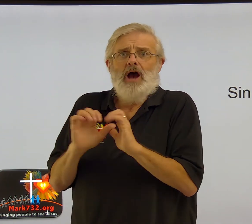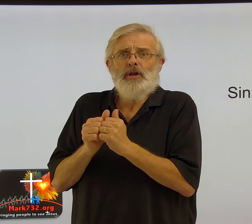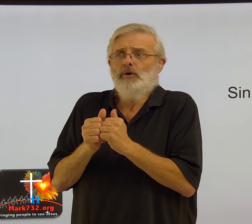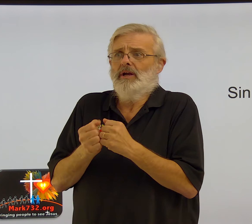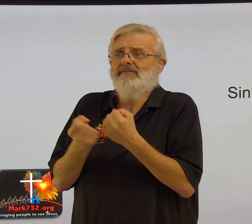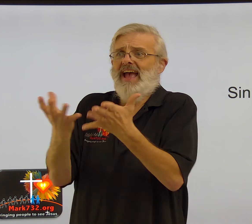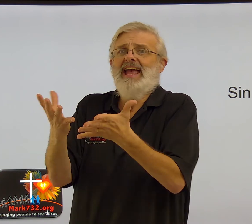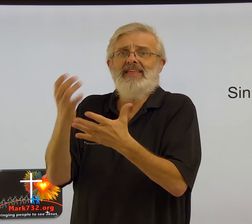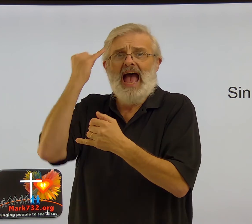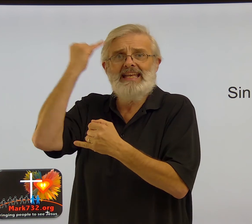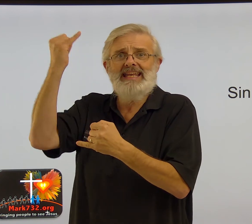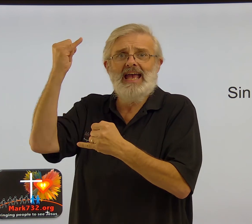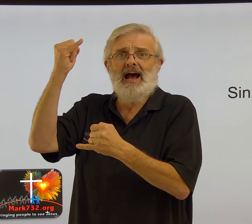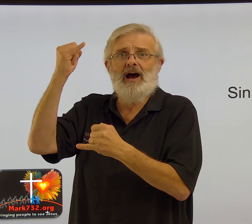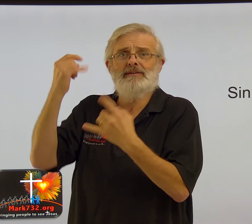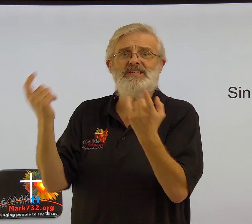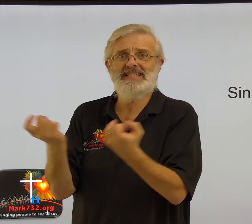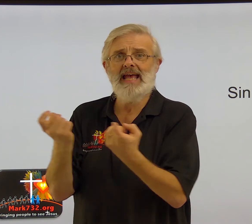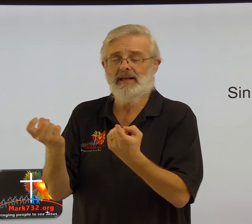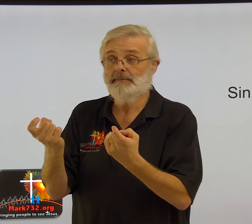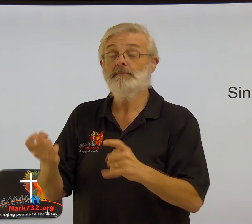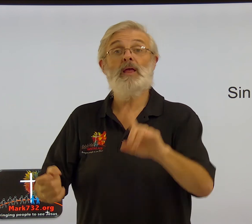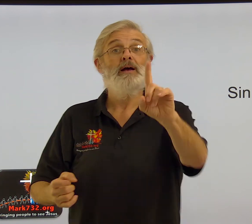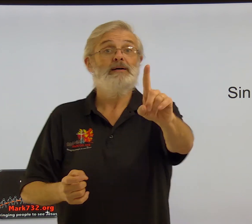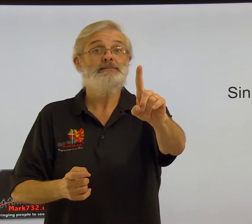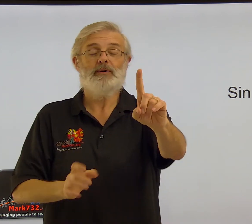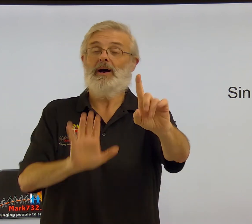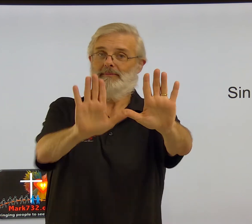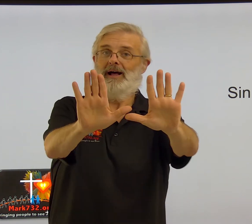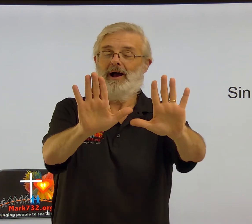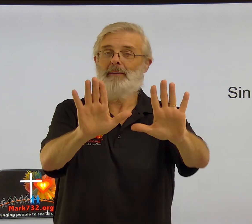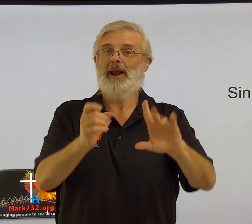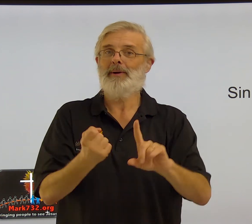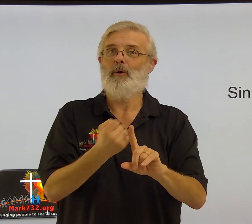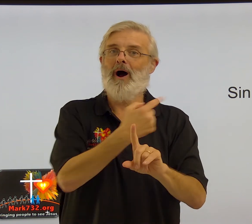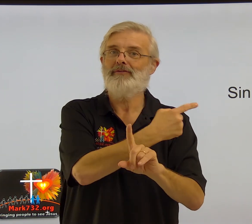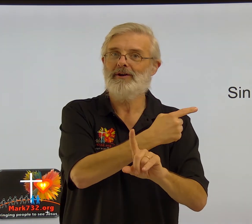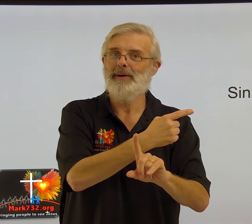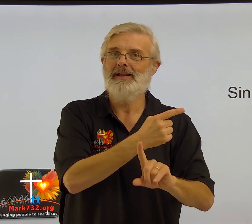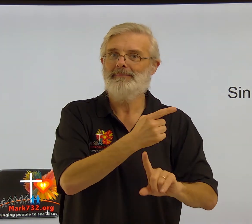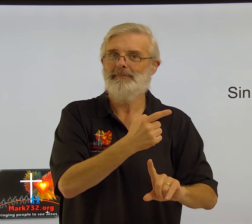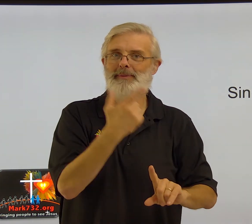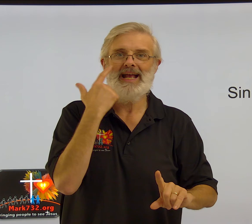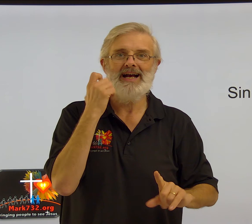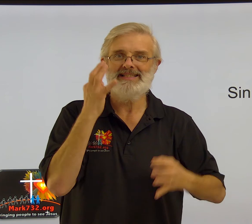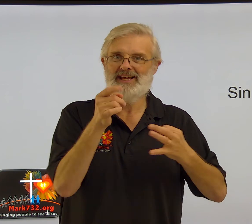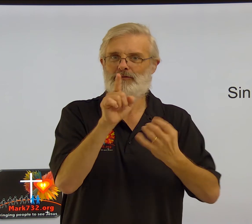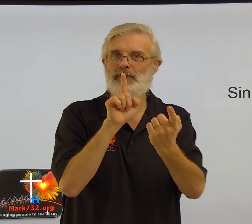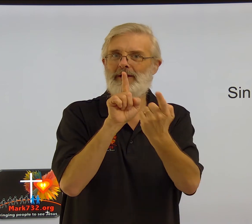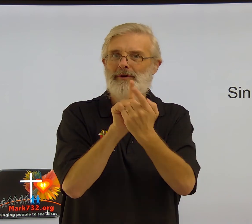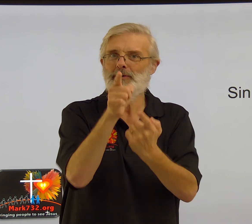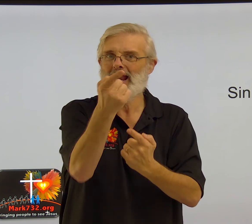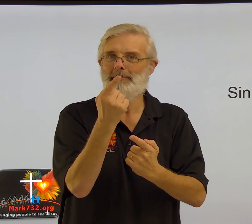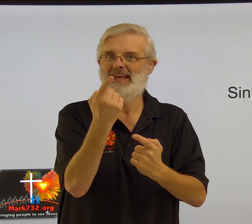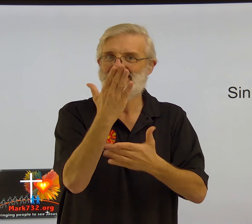you convey the idea of sin? Well, I'm going to go off a little bit, because if you and I meet